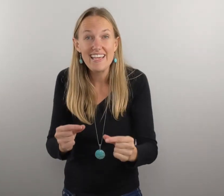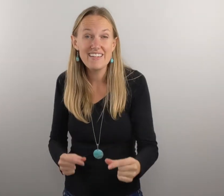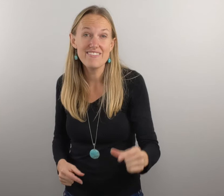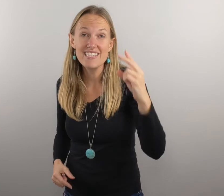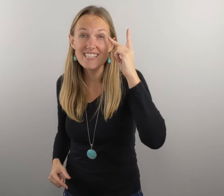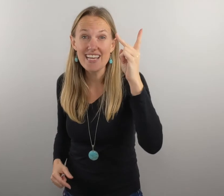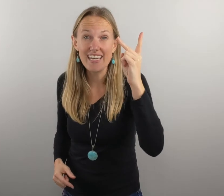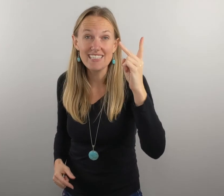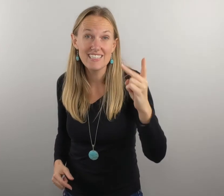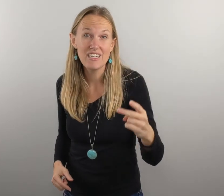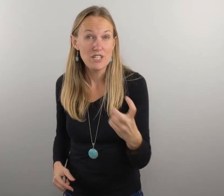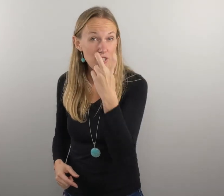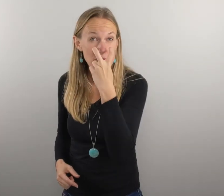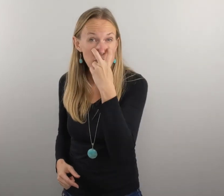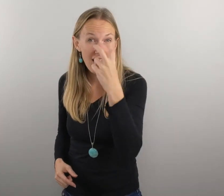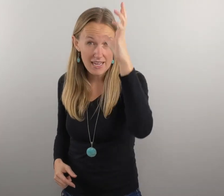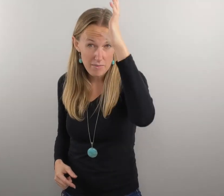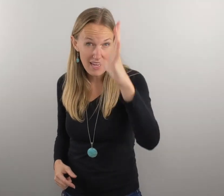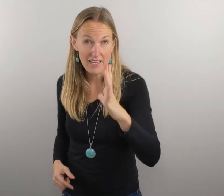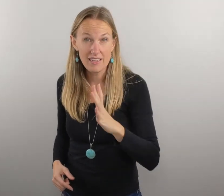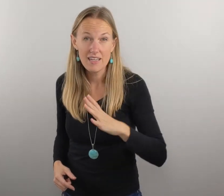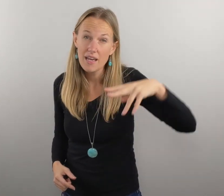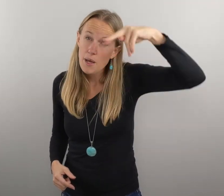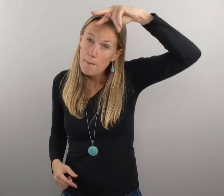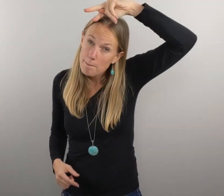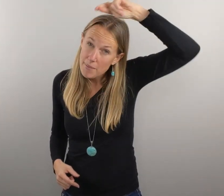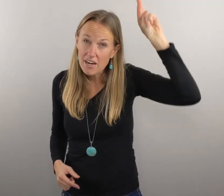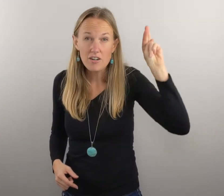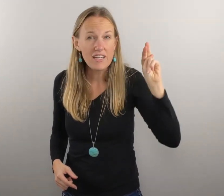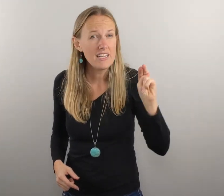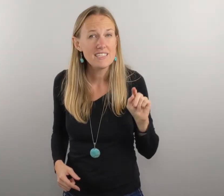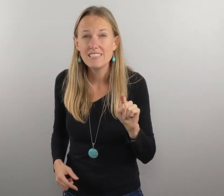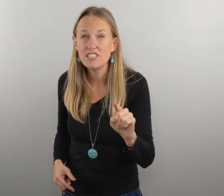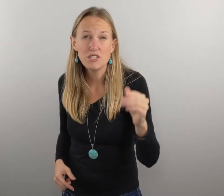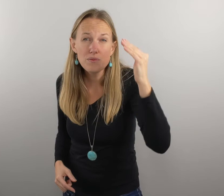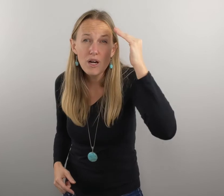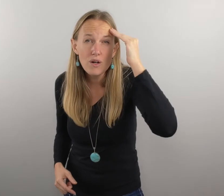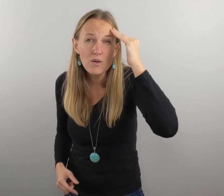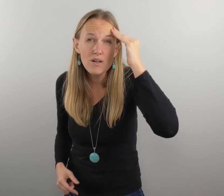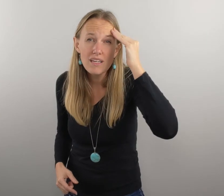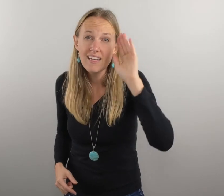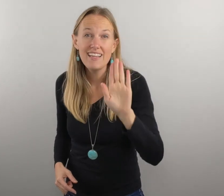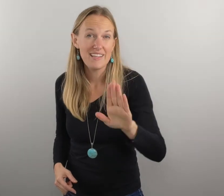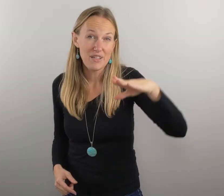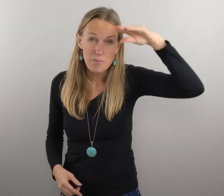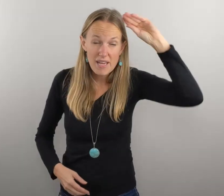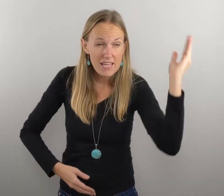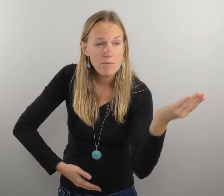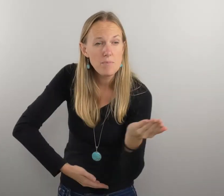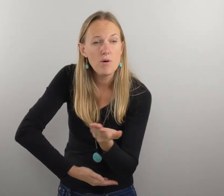give sight to a blind man? Mary, did you know that your baby